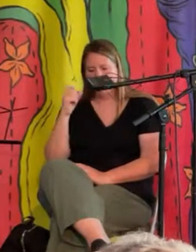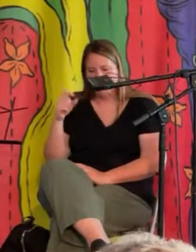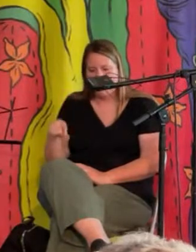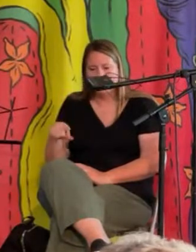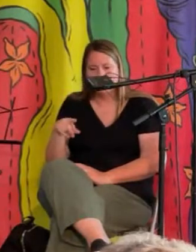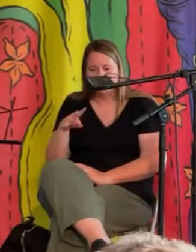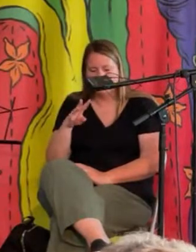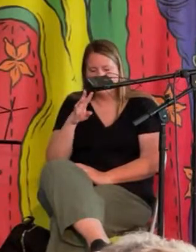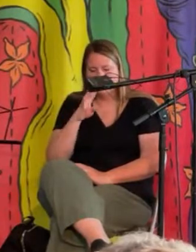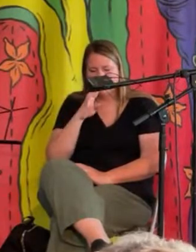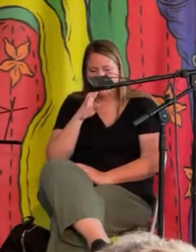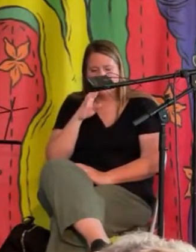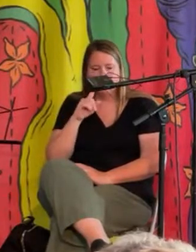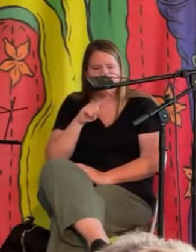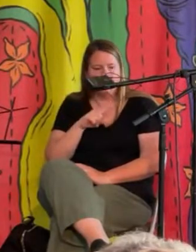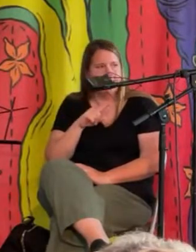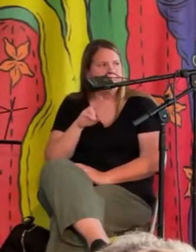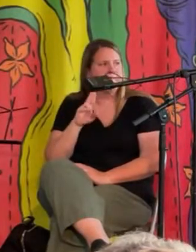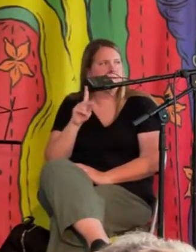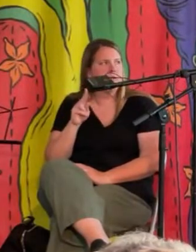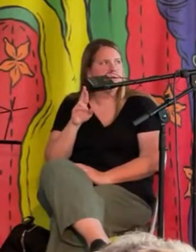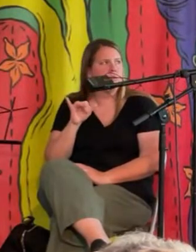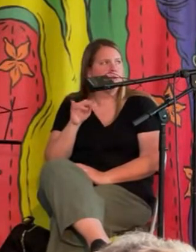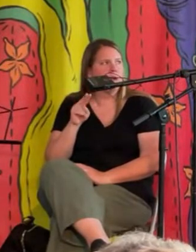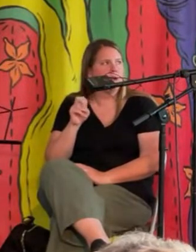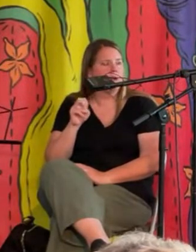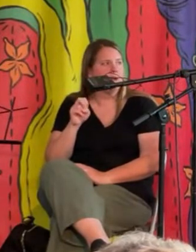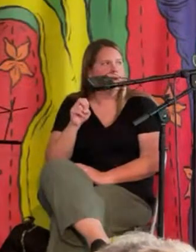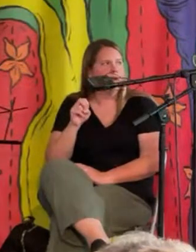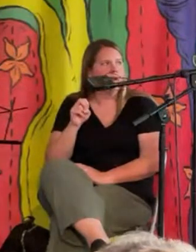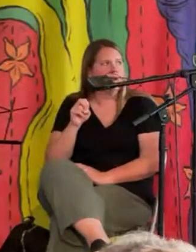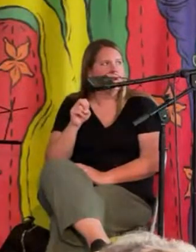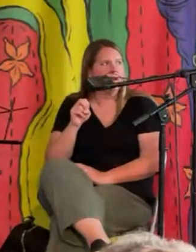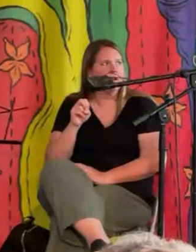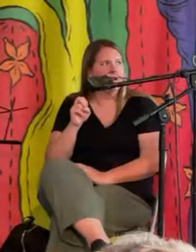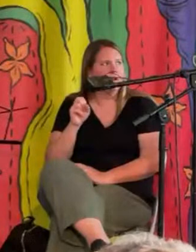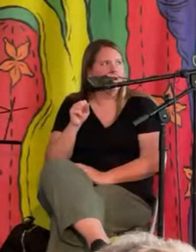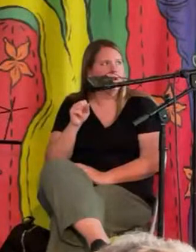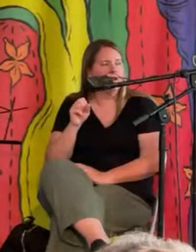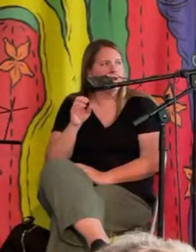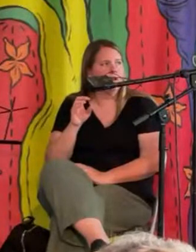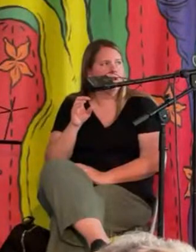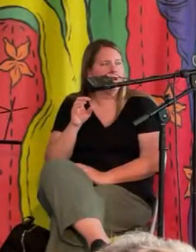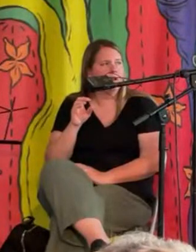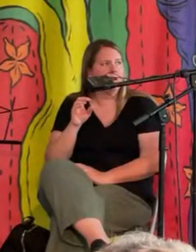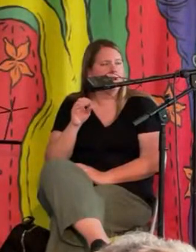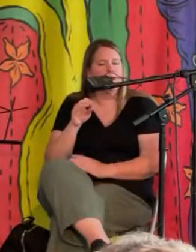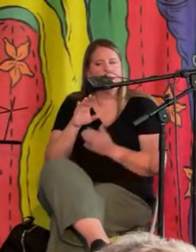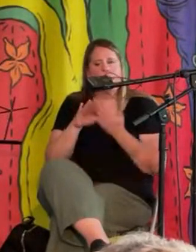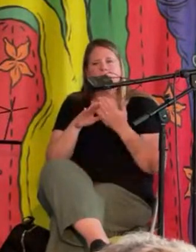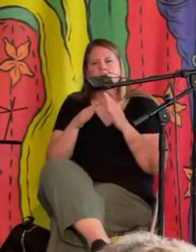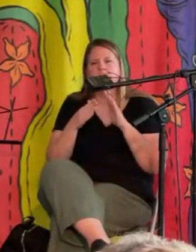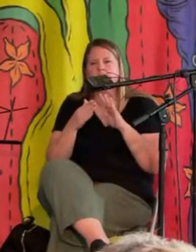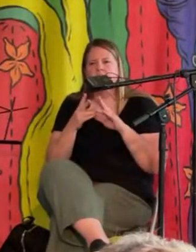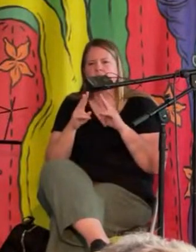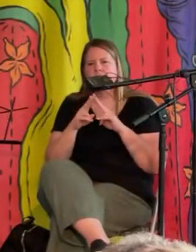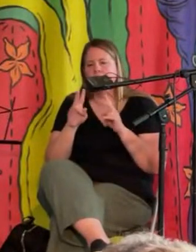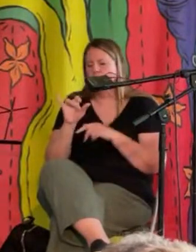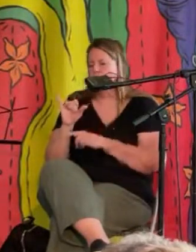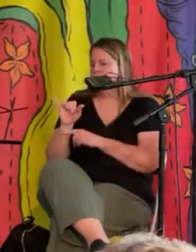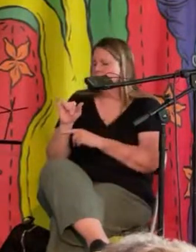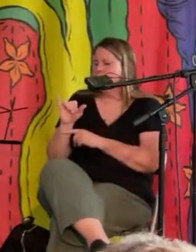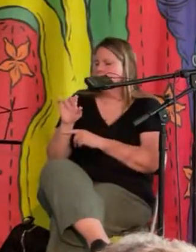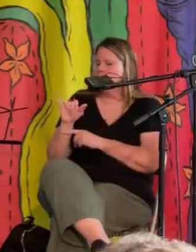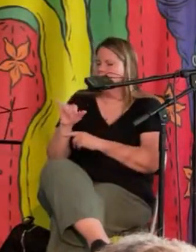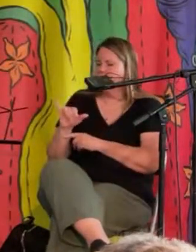itself is complicated. So the city was very Yiddish-influenced. That was my mother's